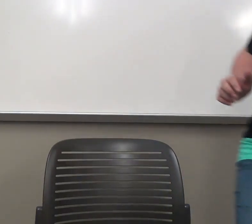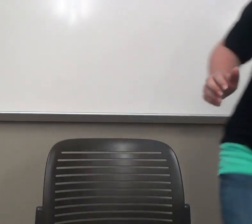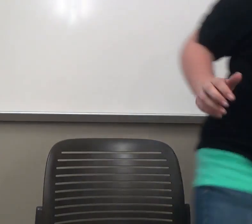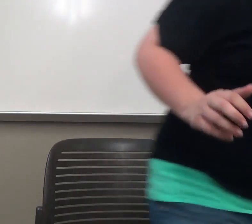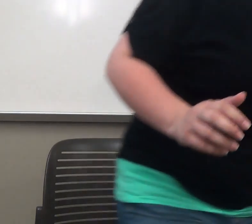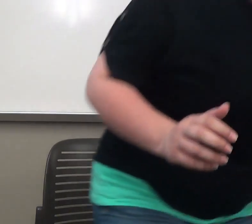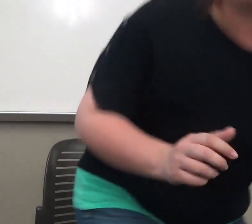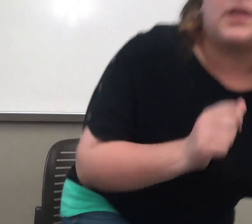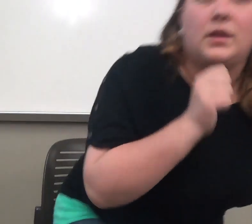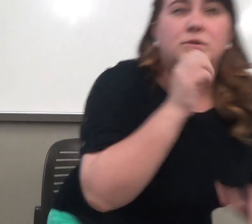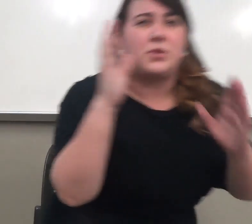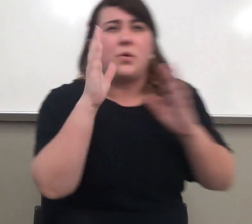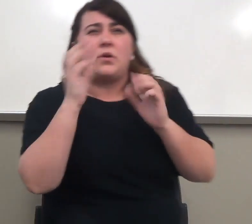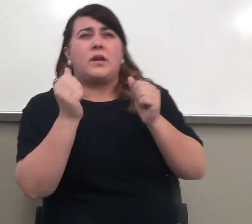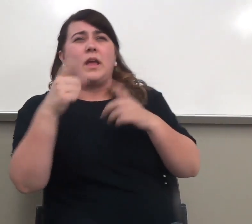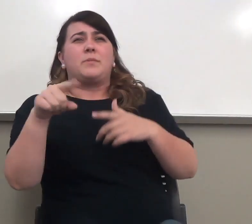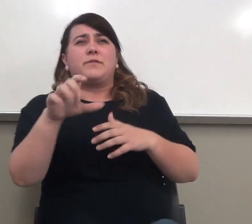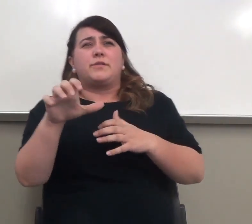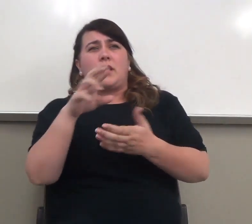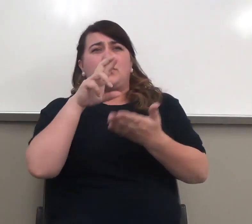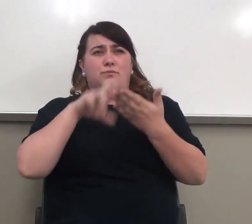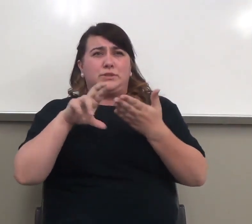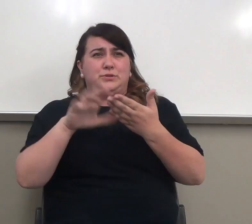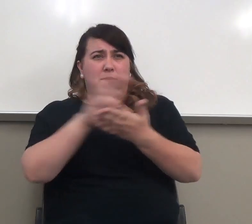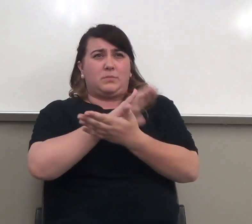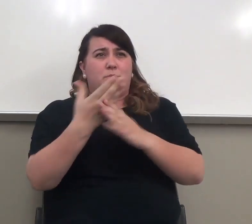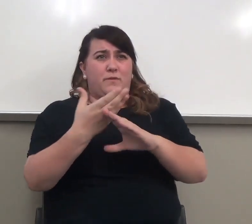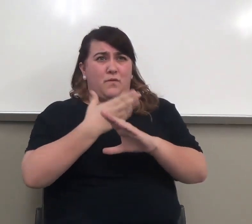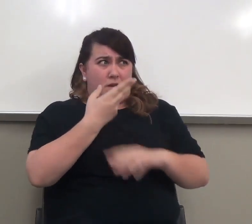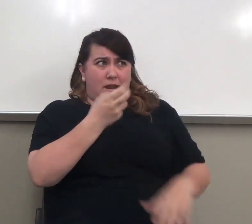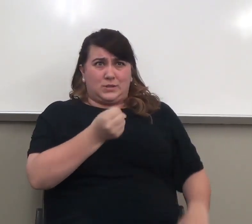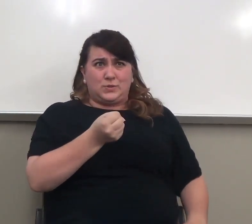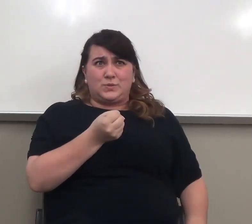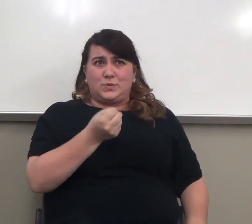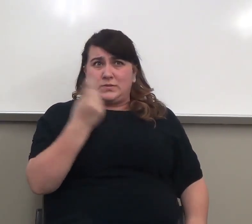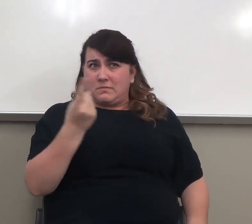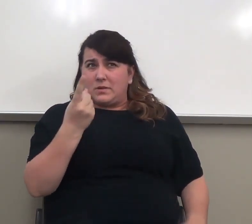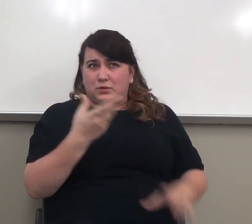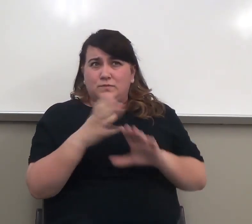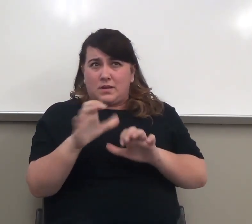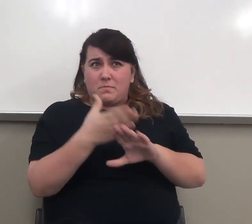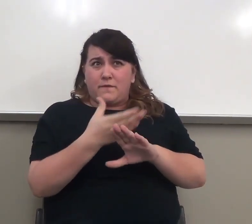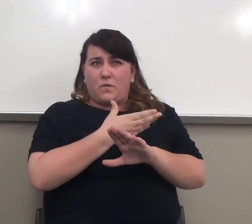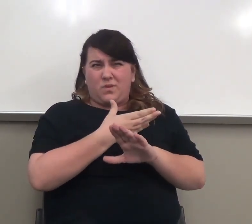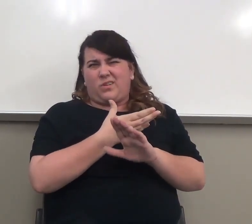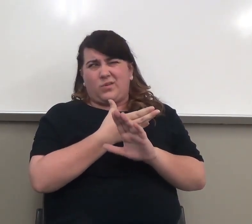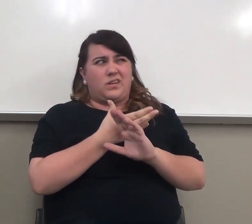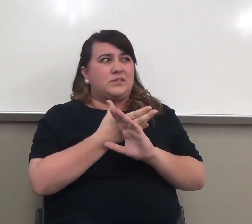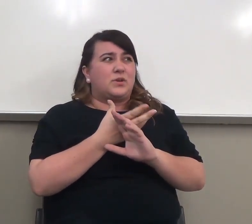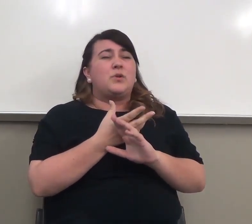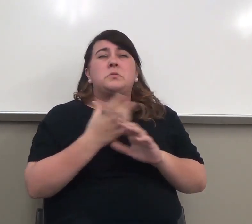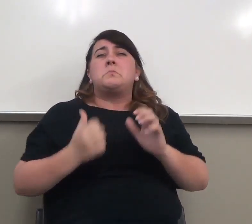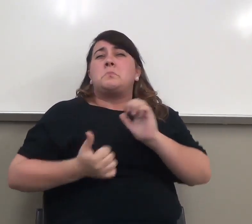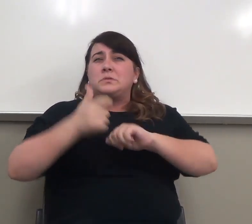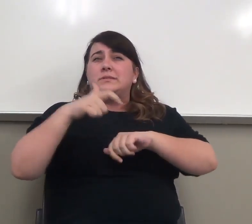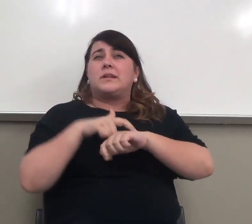a research paper before? Ever in high school, okay, or somewhere? Yeah, usually I find students haven't, or if